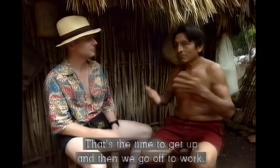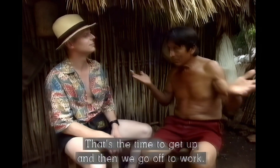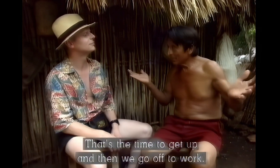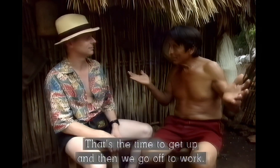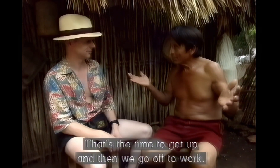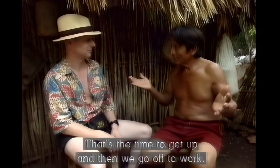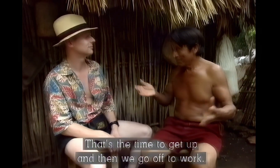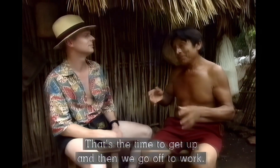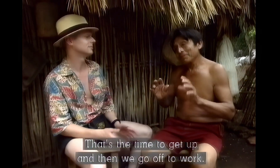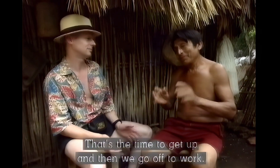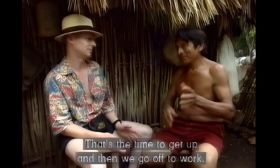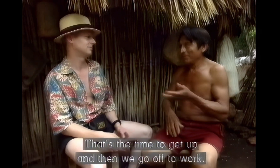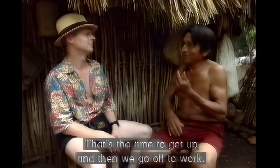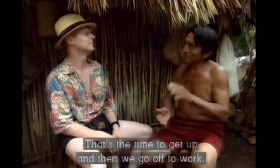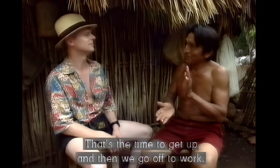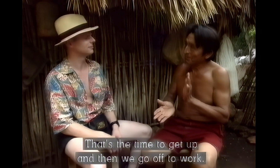That's the time to get up, and then we go off to work.